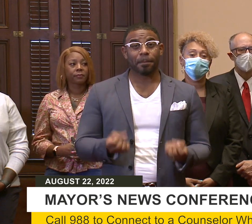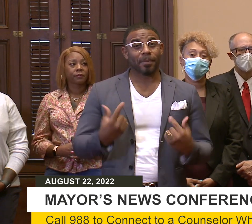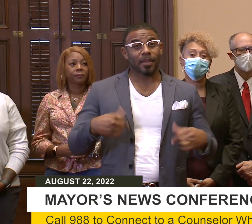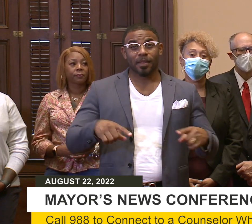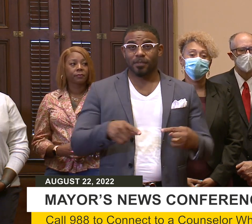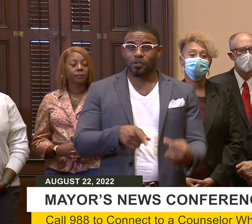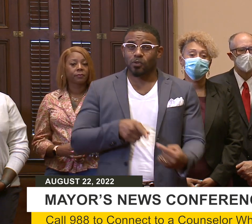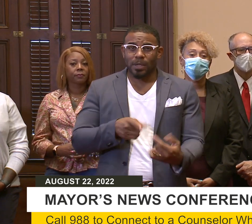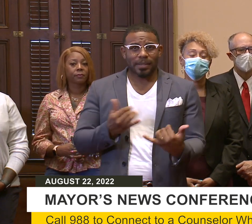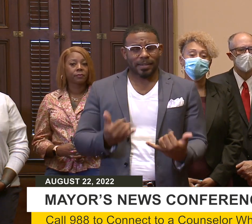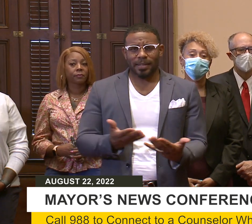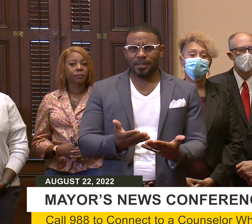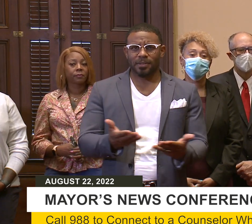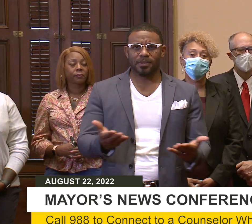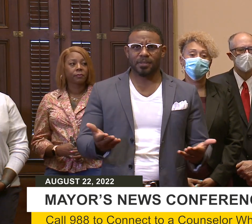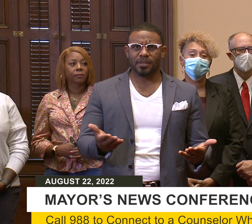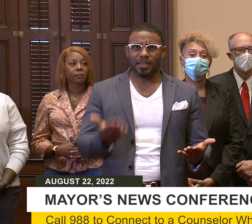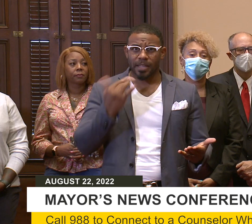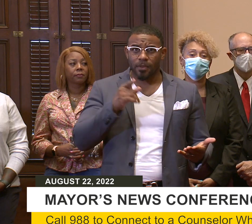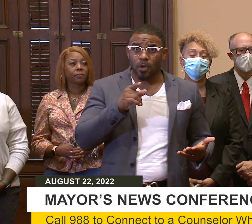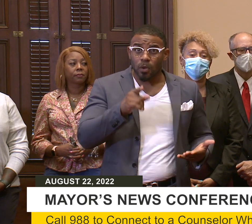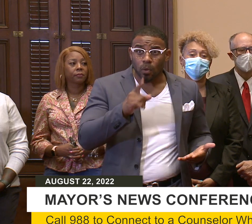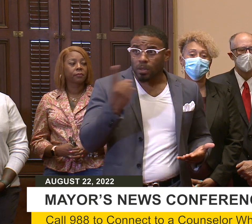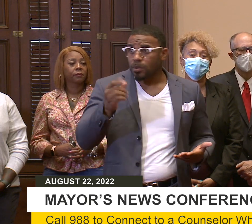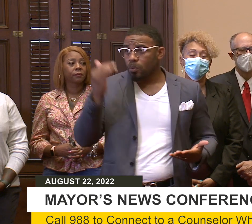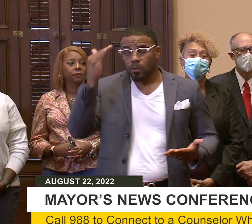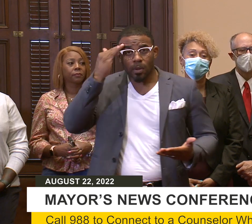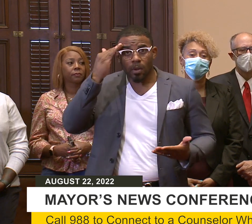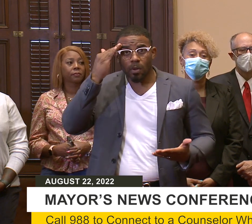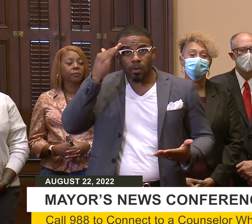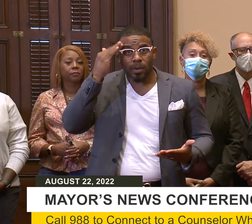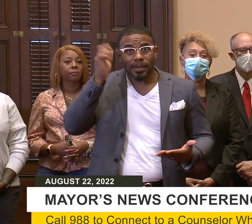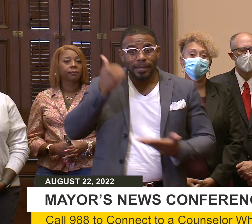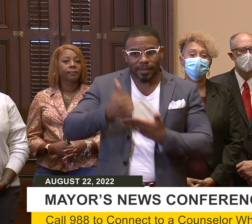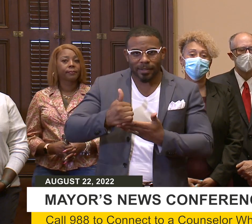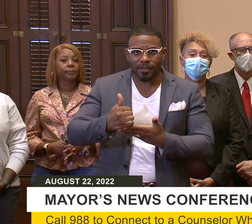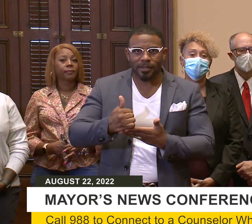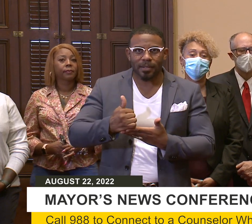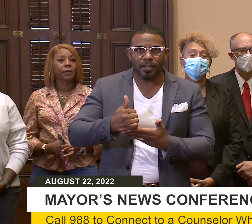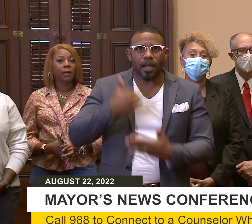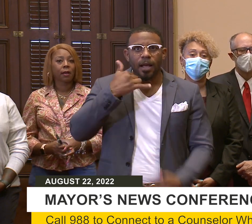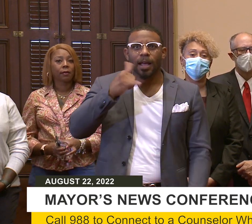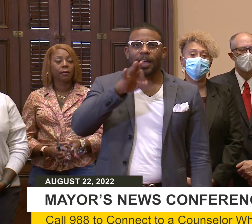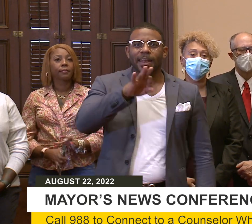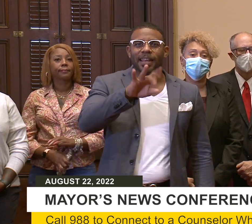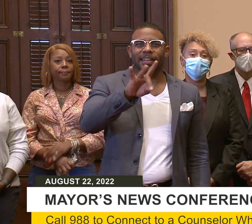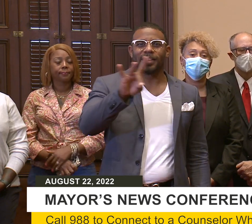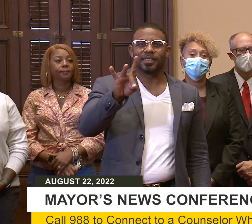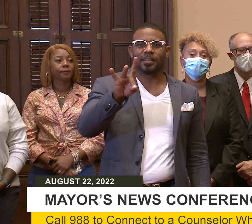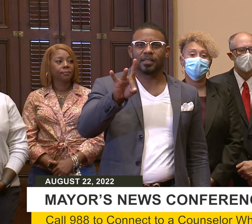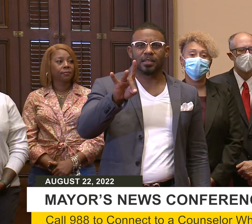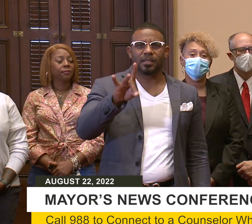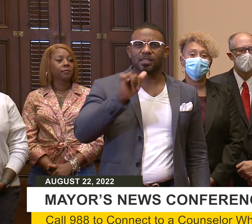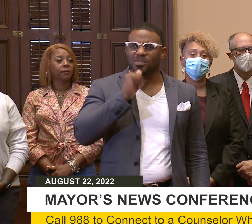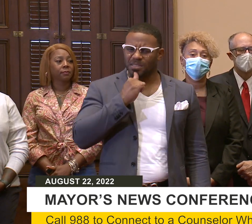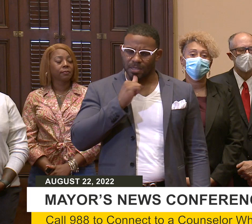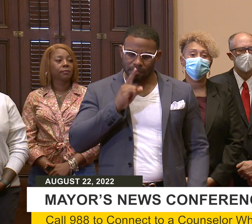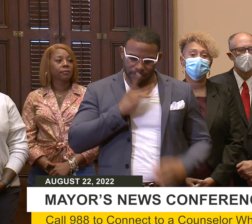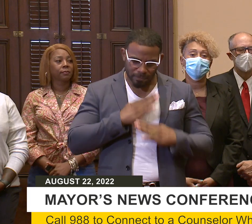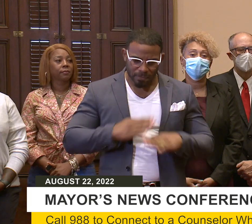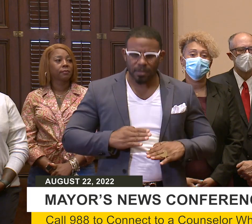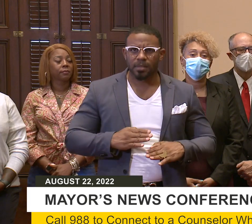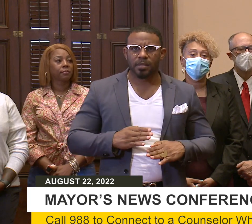us are struggling right now, and if you or someone you know needs help, dial 988. Don't suffer in